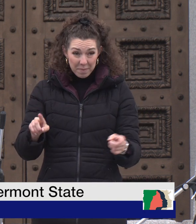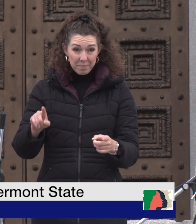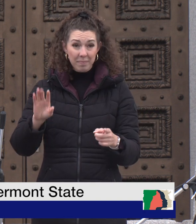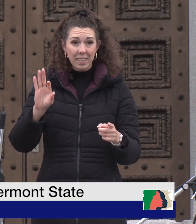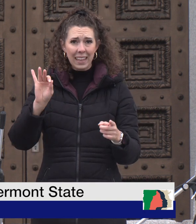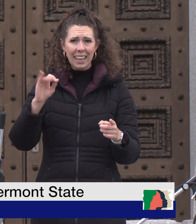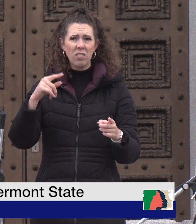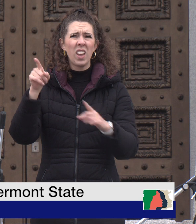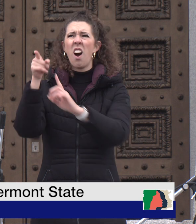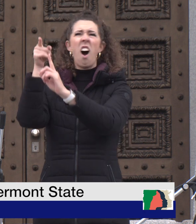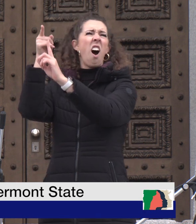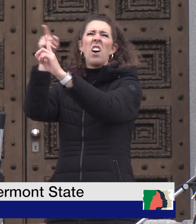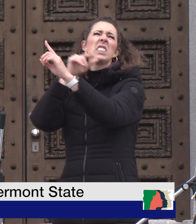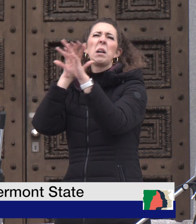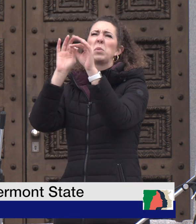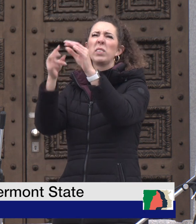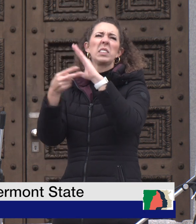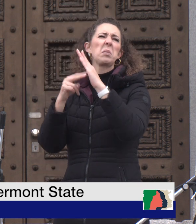perfection